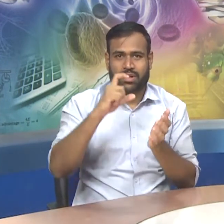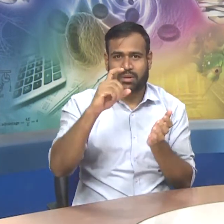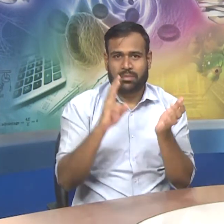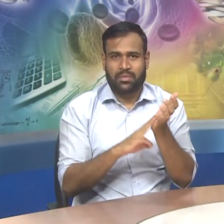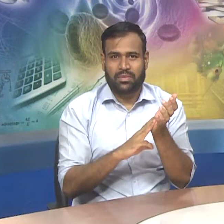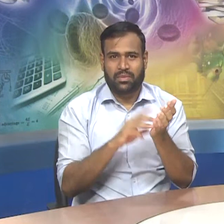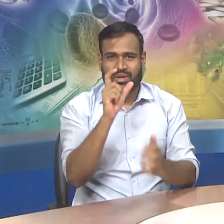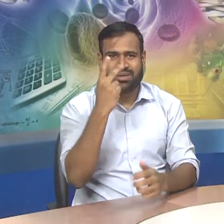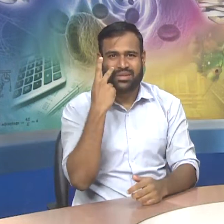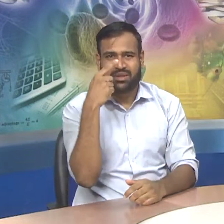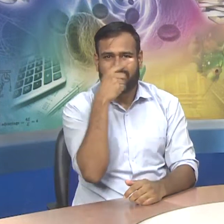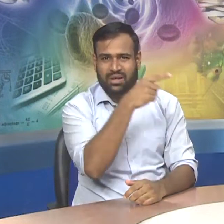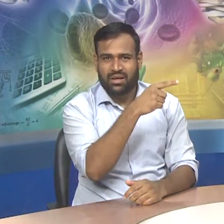No confidence motion.